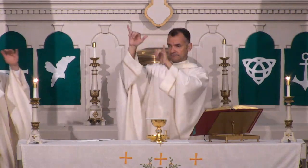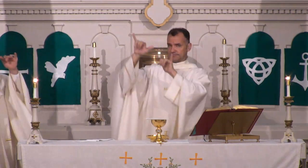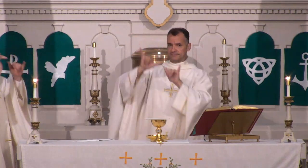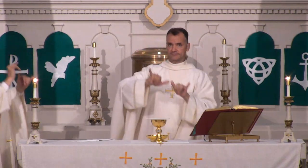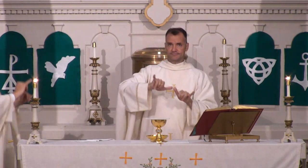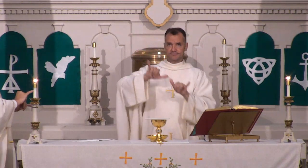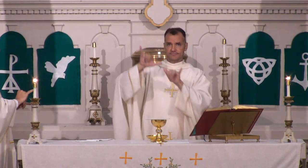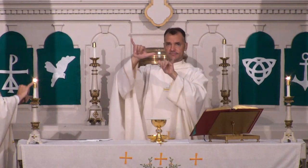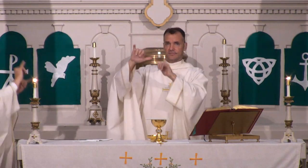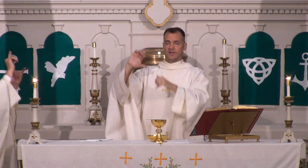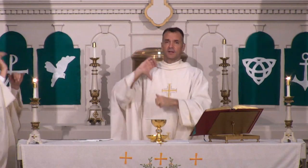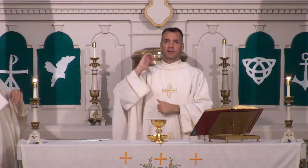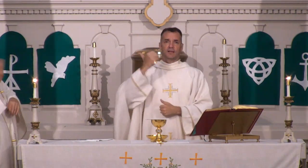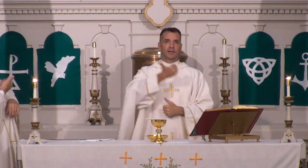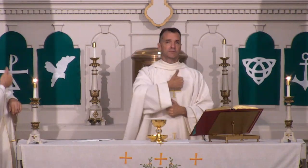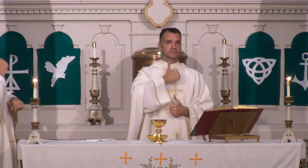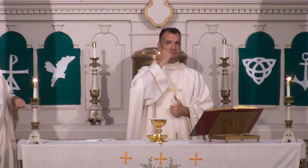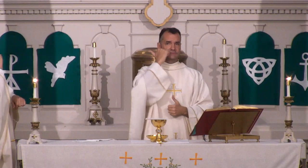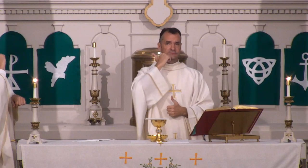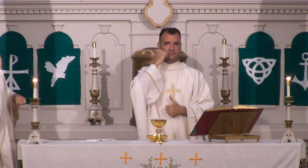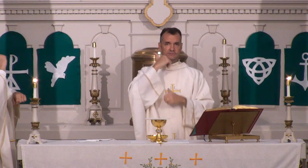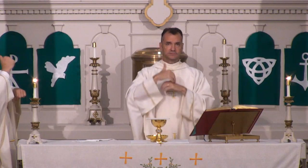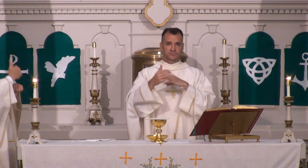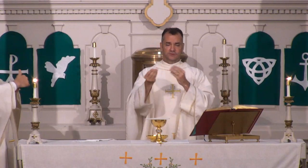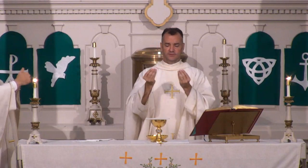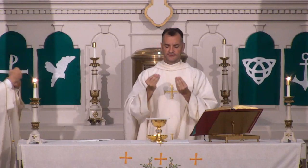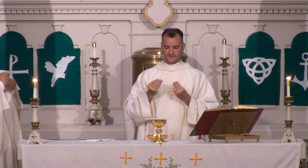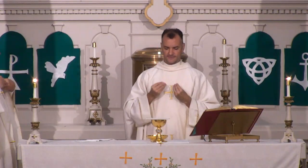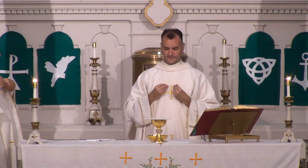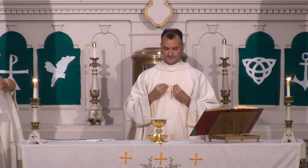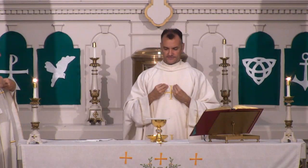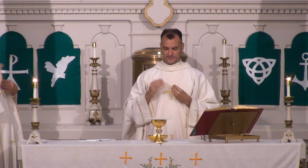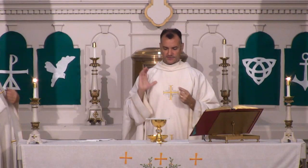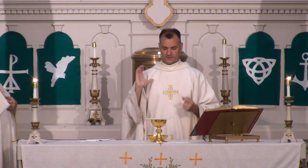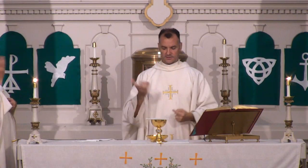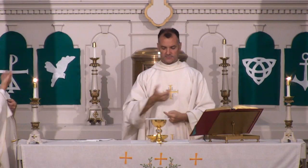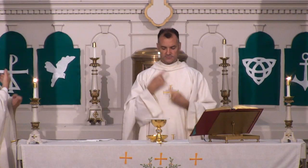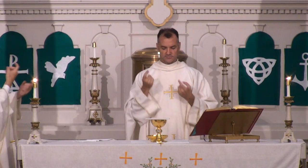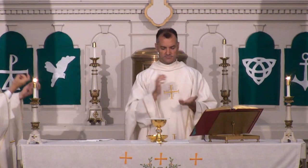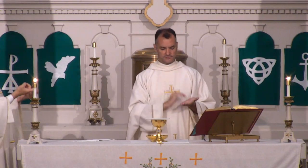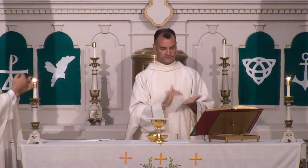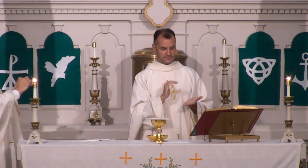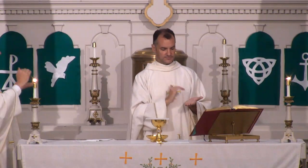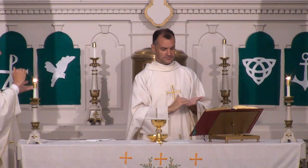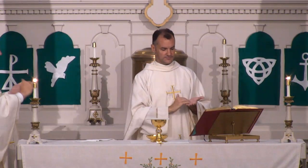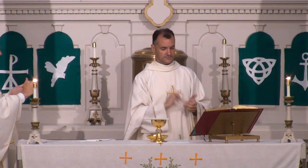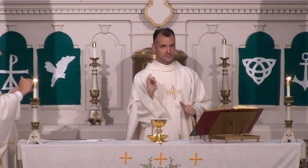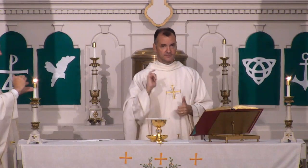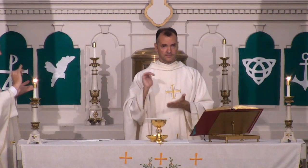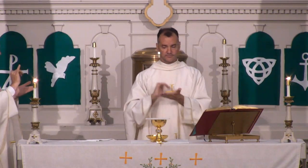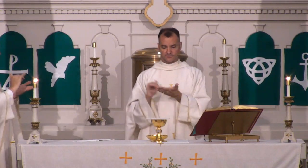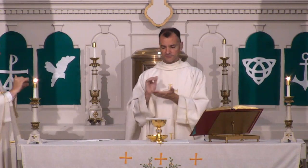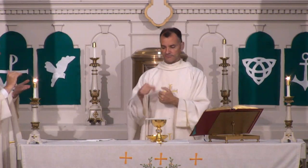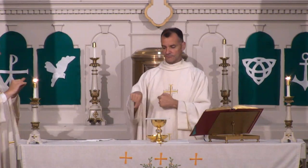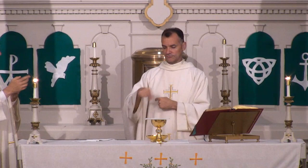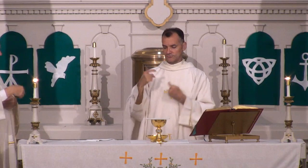heaven. Give us this day our daily bread, and forgive us our trespasses, as we forgive those